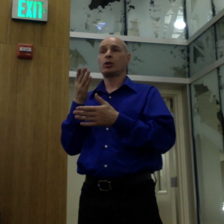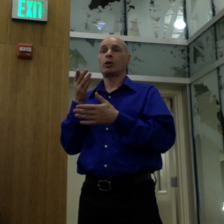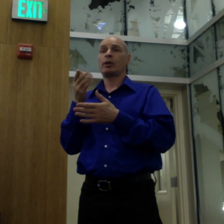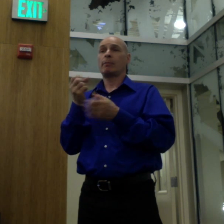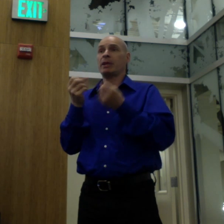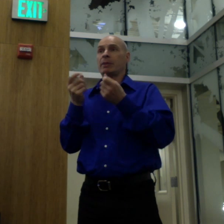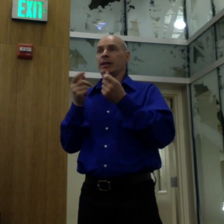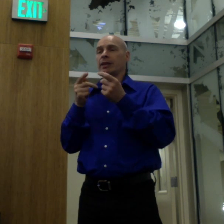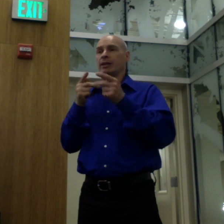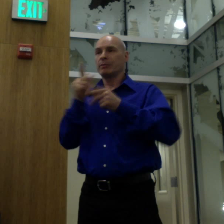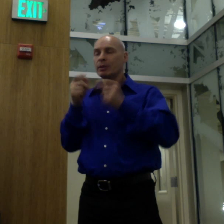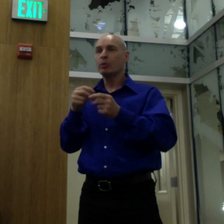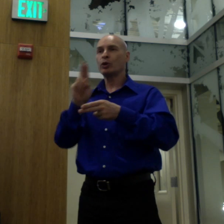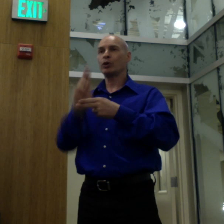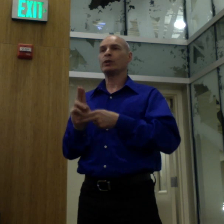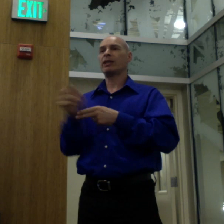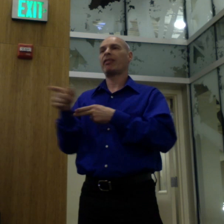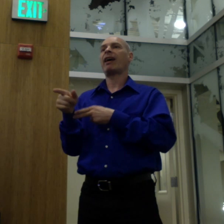blocked.